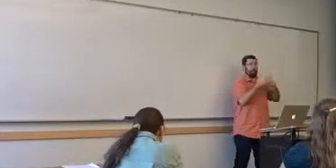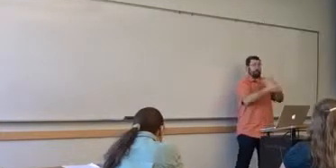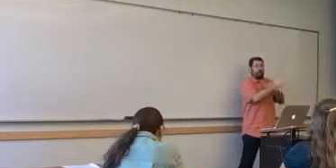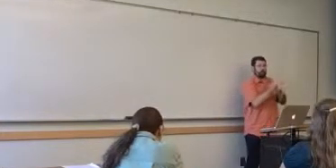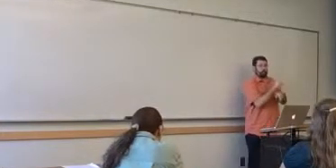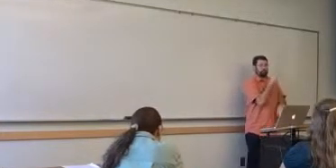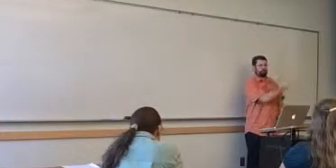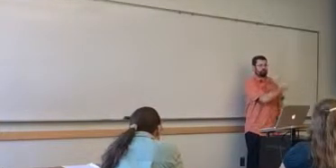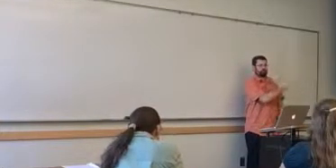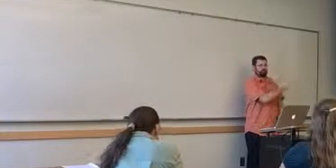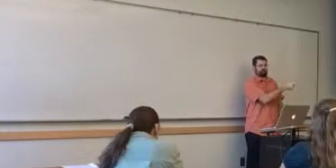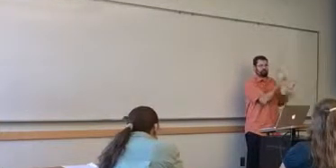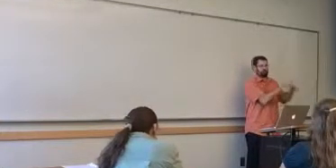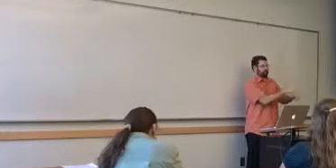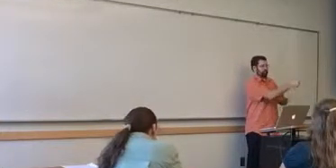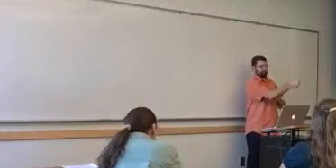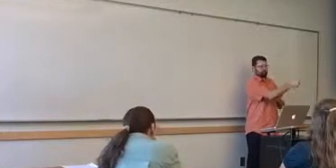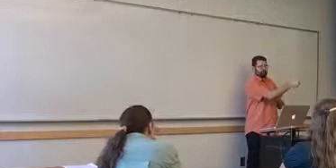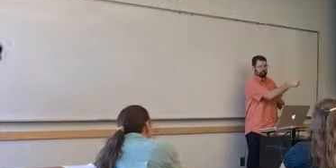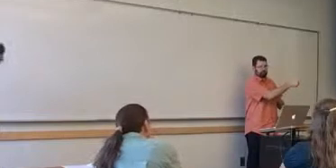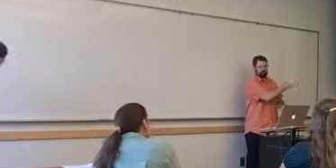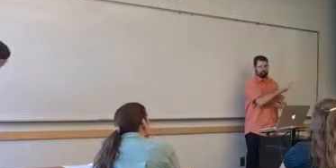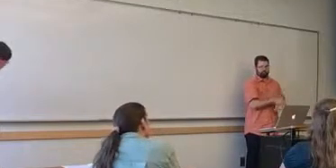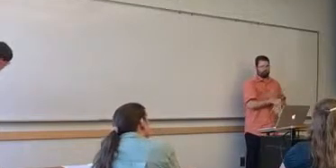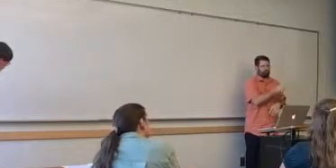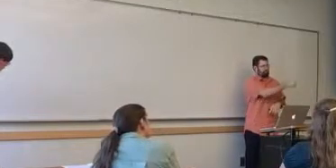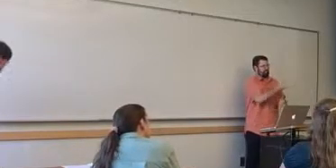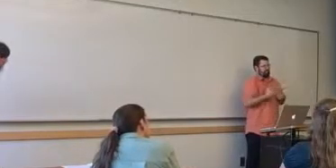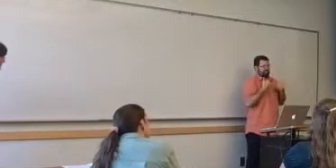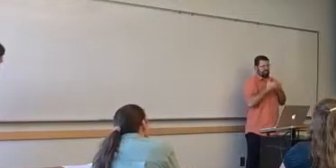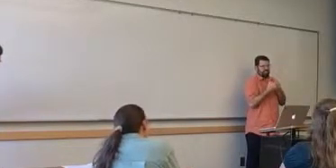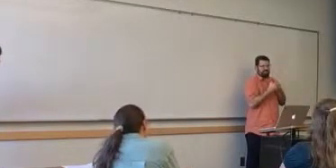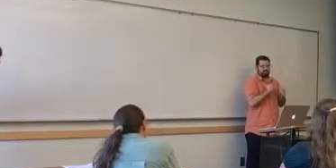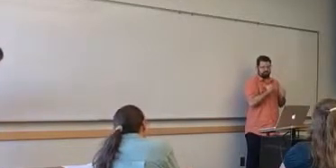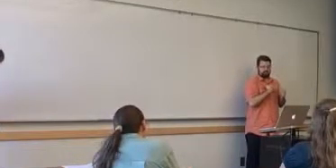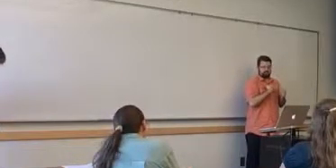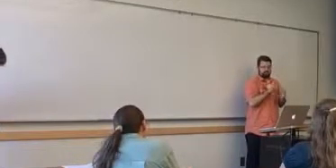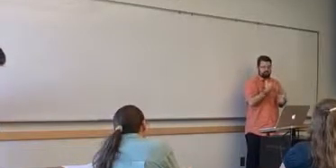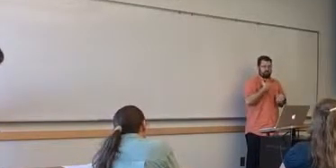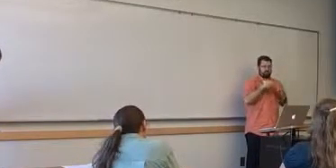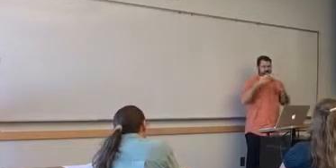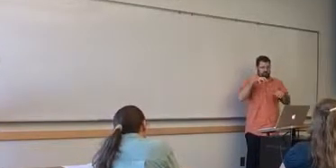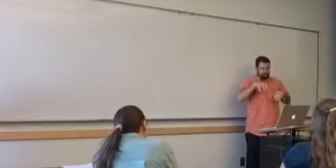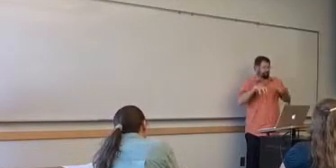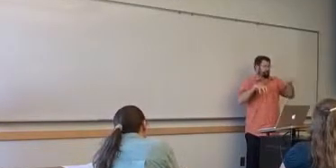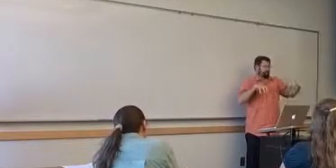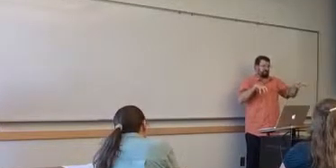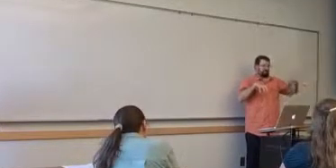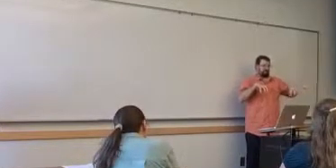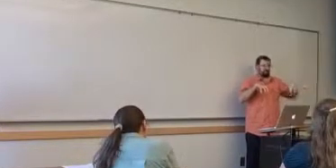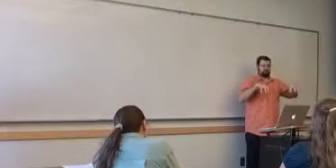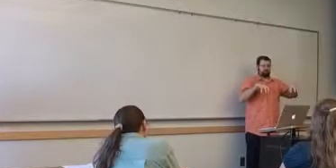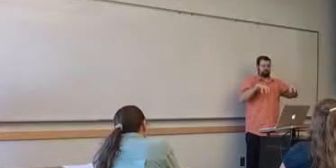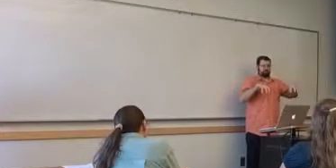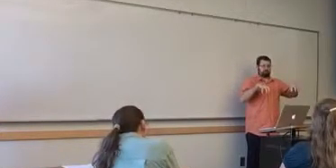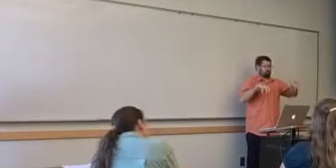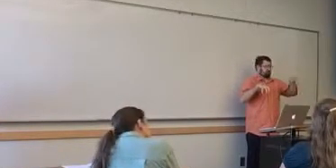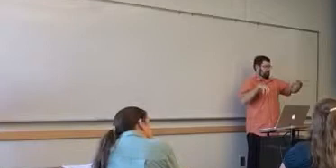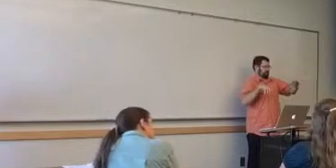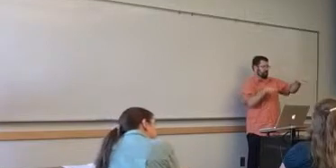man, and then I'll point to this imaginary man, and now I've created this person that we'll refer to in the future. So like, I'm at a house, his